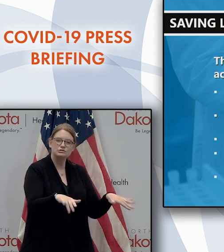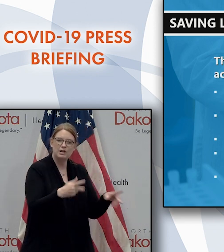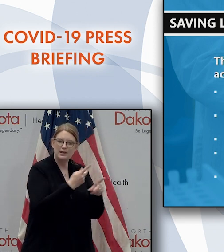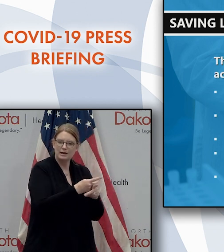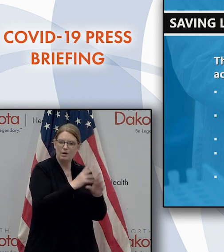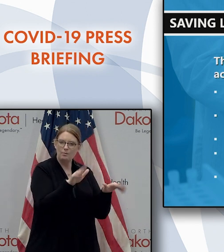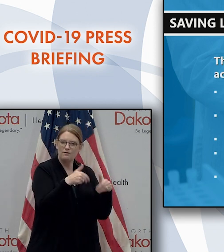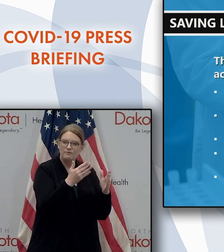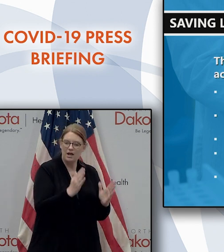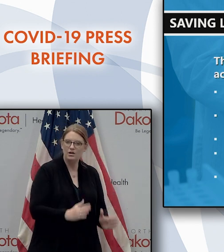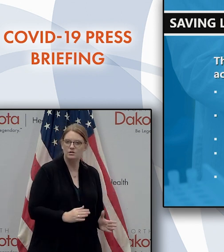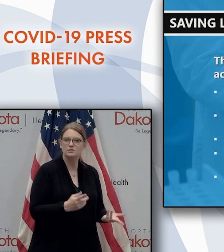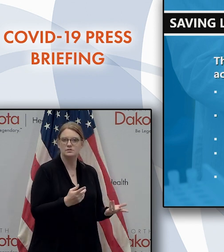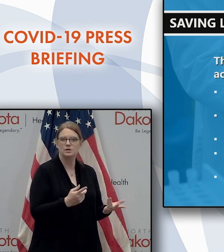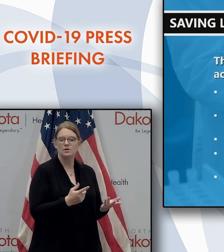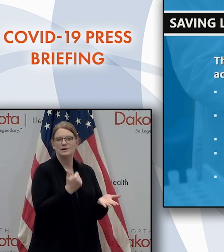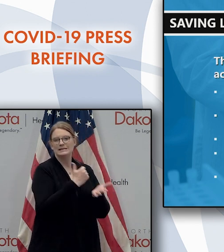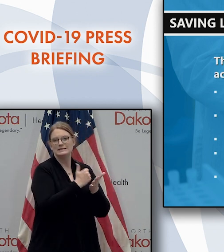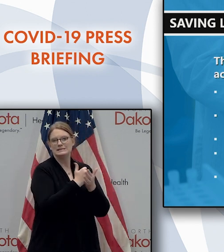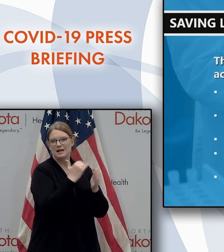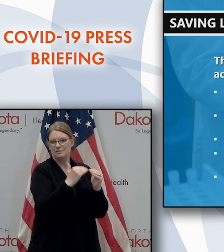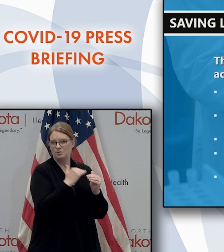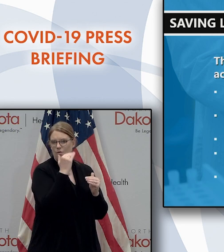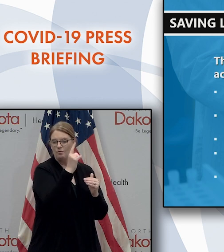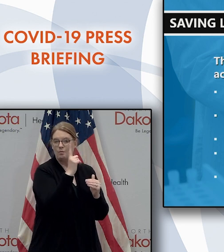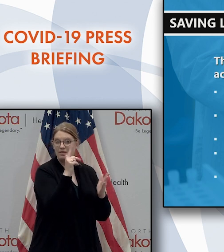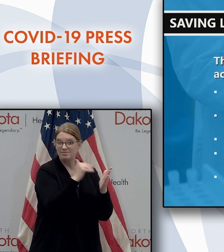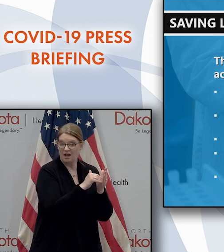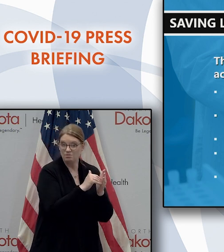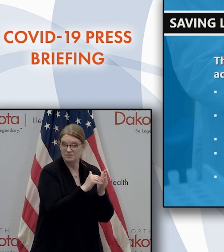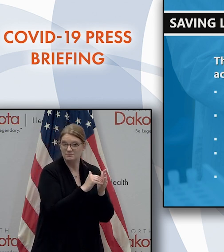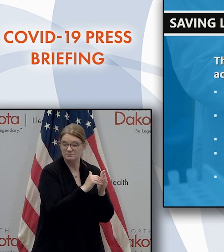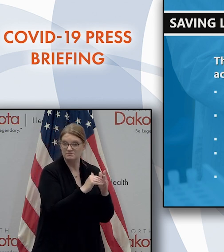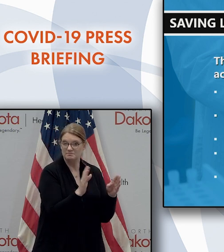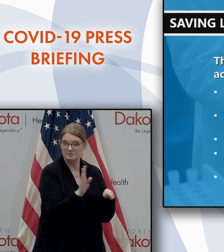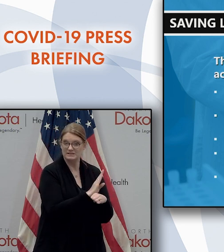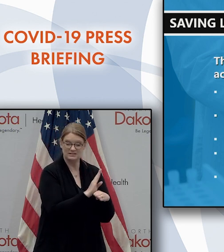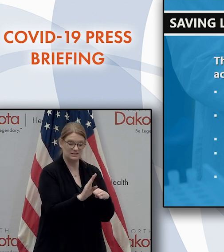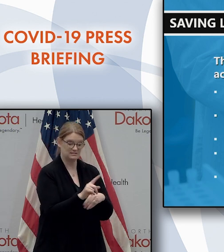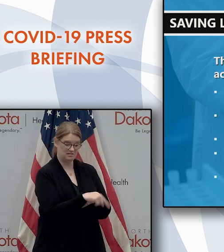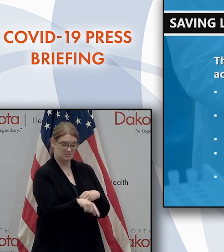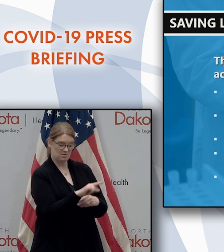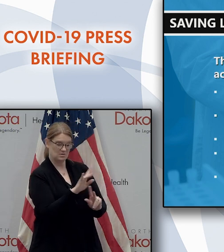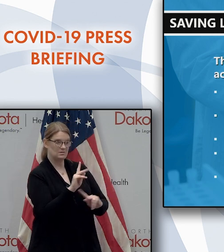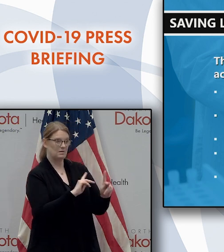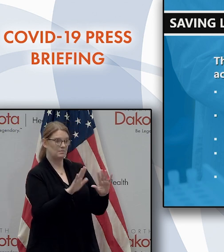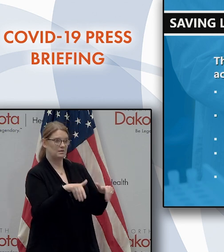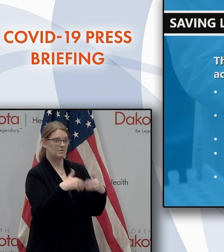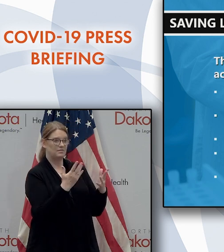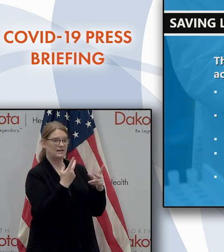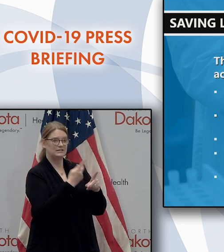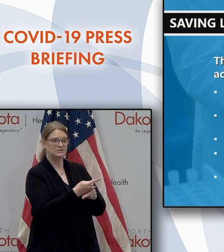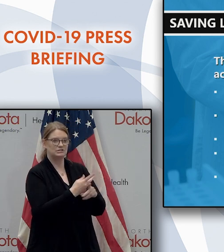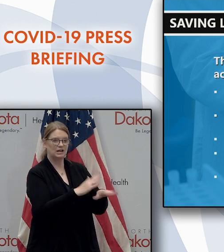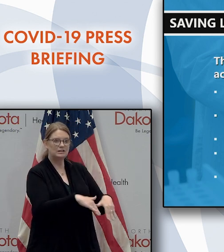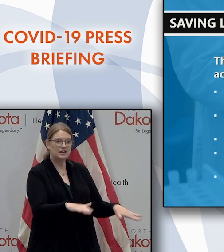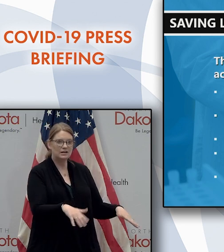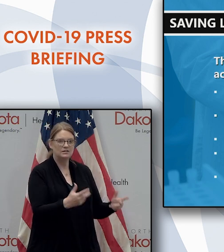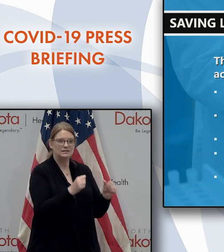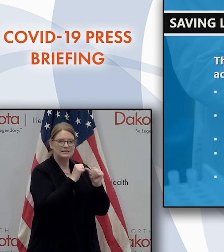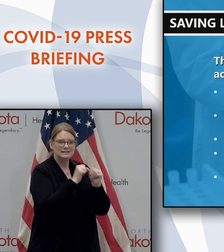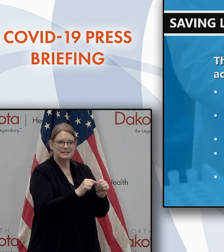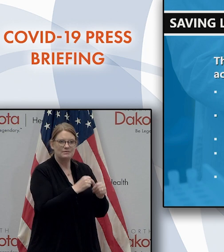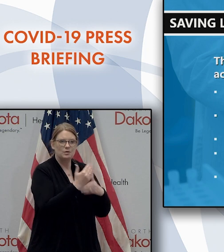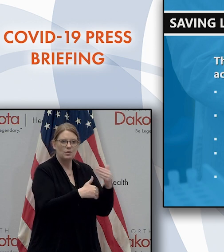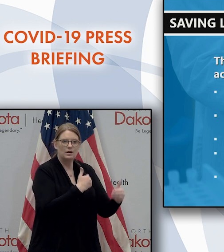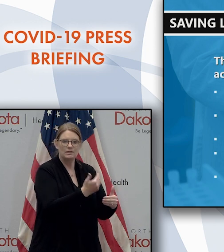providers has helped over 1,000 small businesses that provide childcare services stay in business and keep